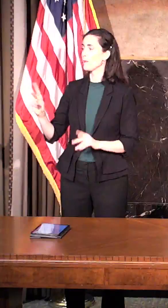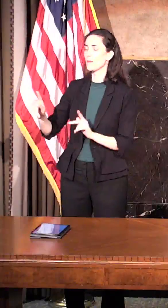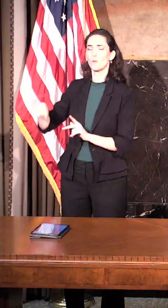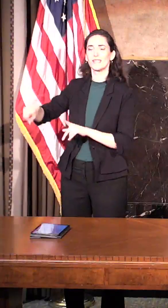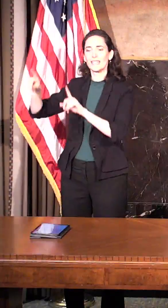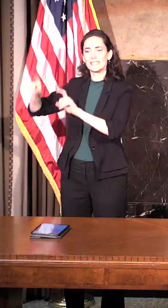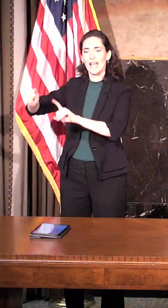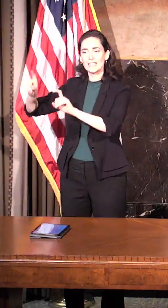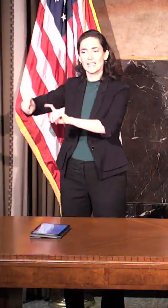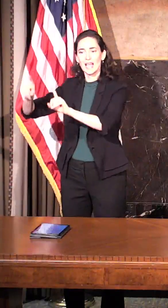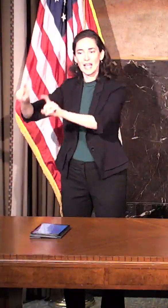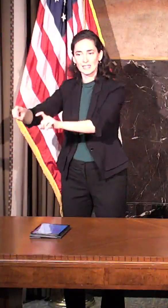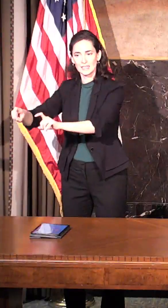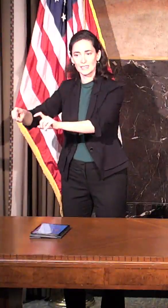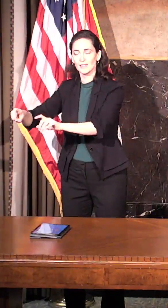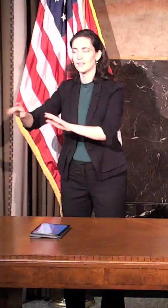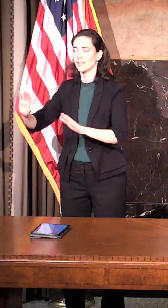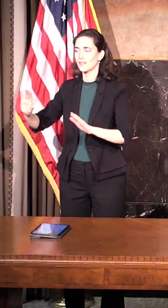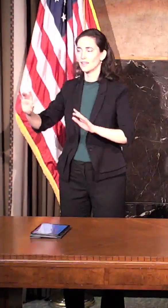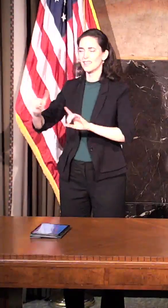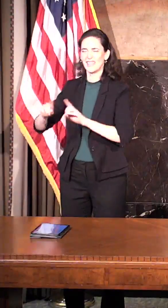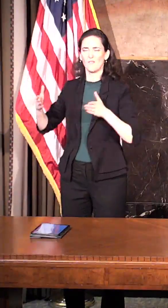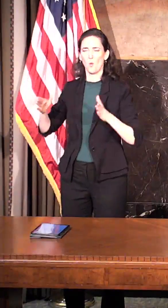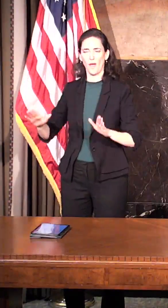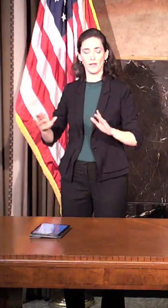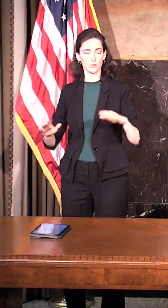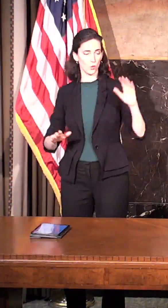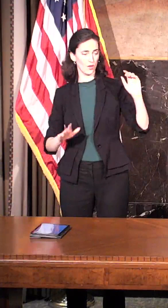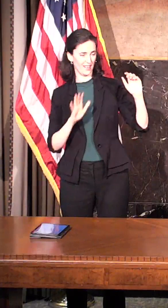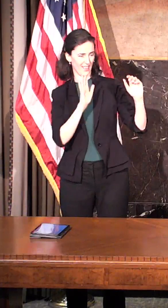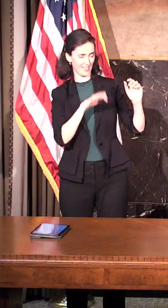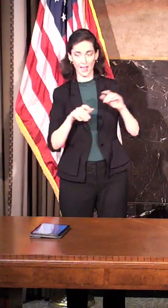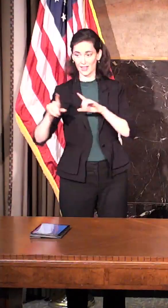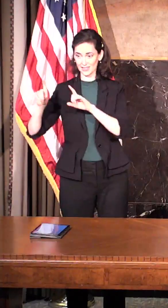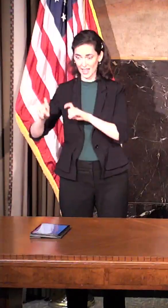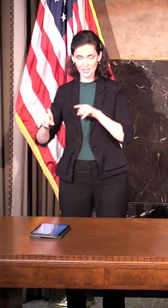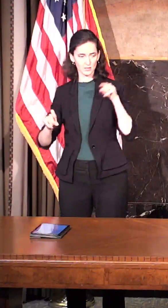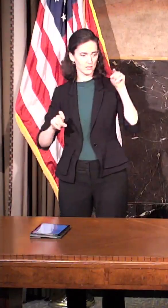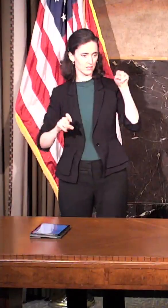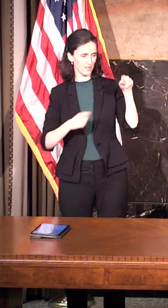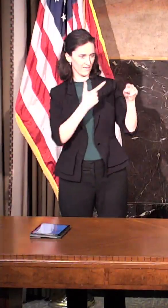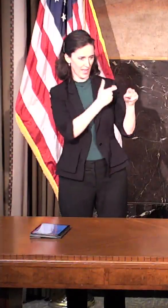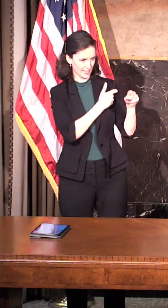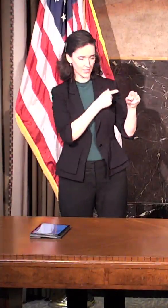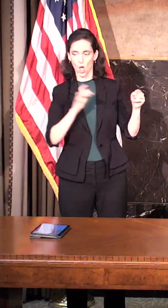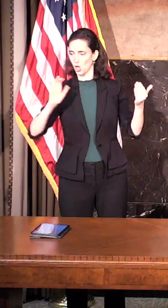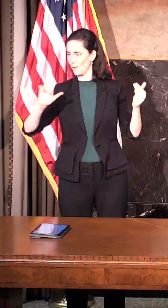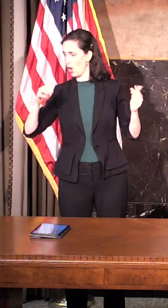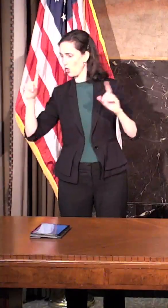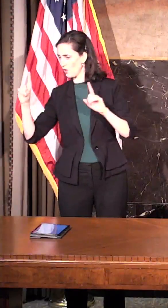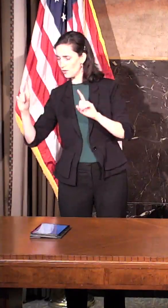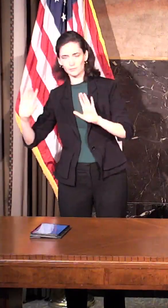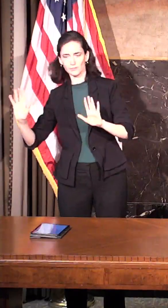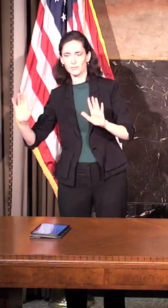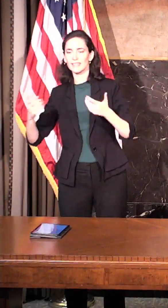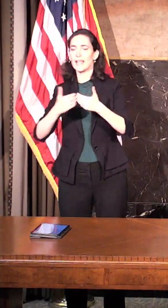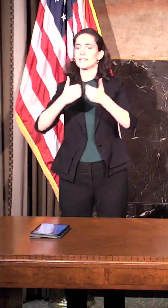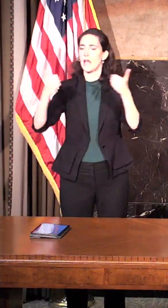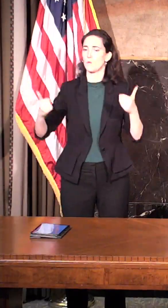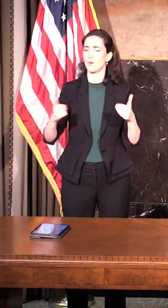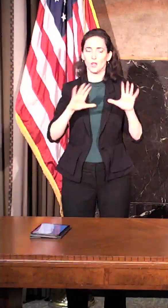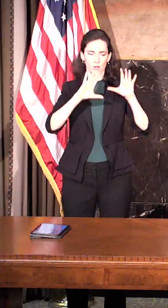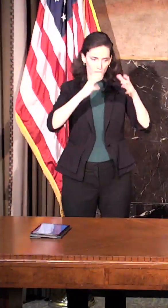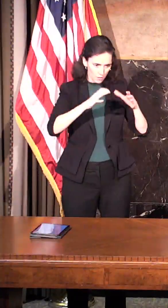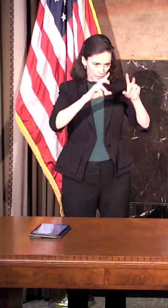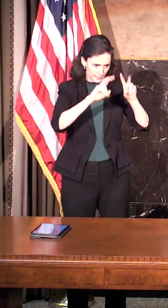are not apples to apples, and they're not head-to-head trials either. So it's very challenging to compare these trials between each other. What